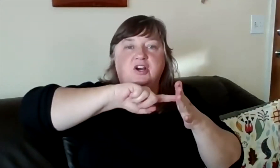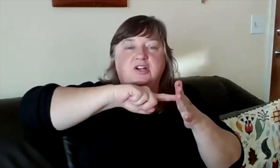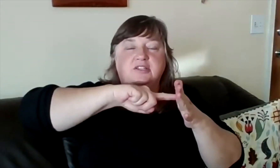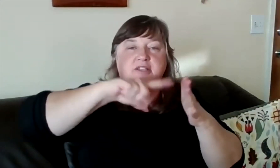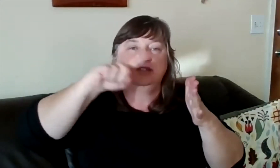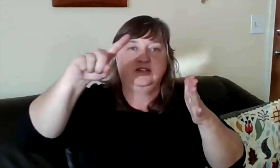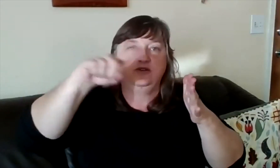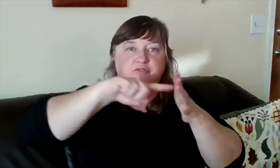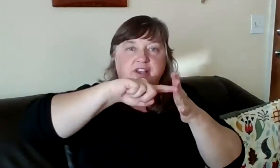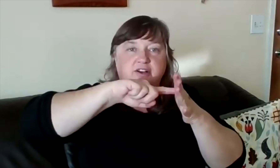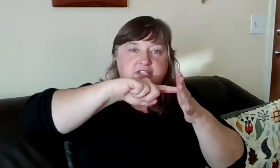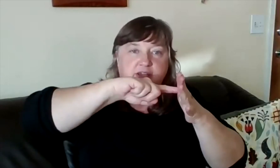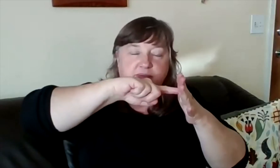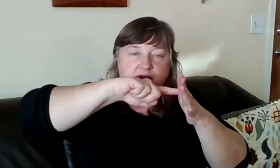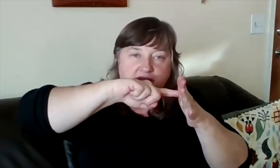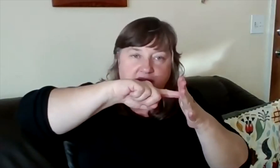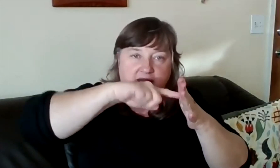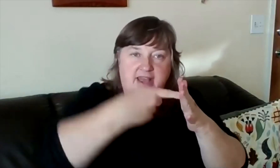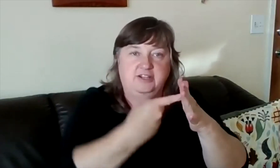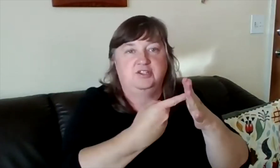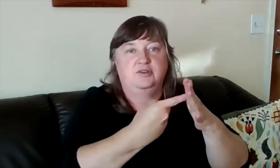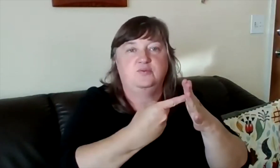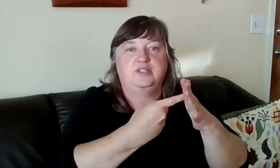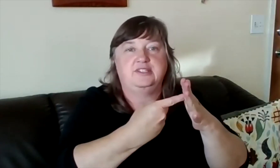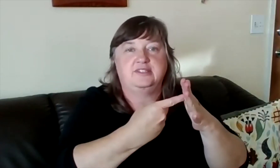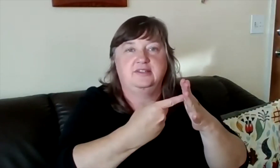start is your fingertip and just goes once.